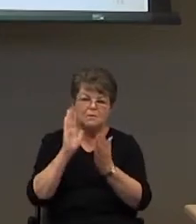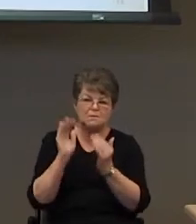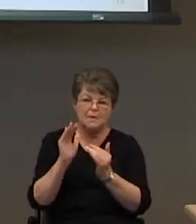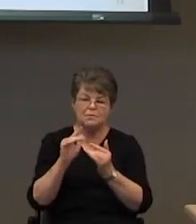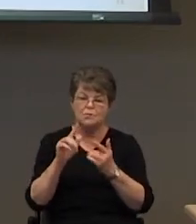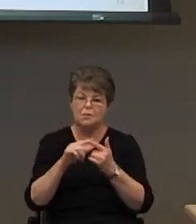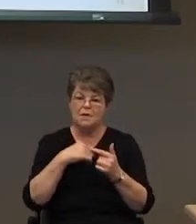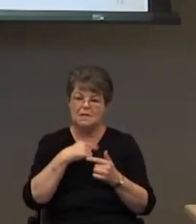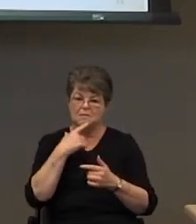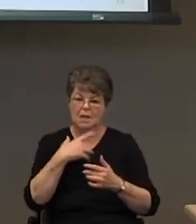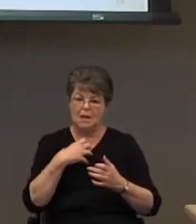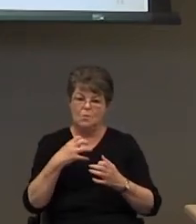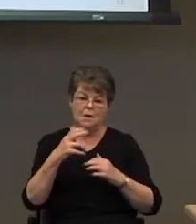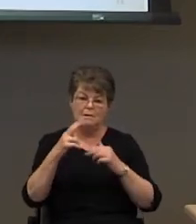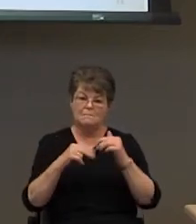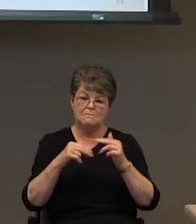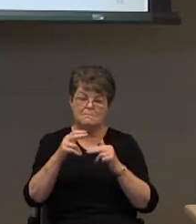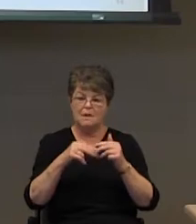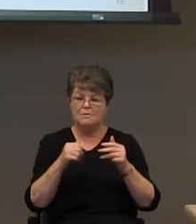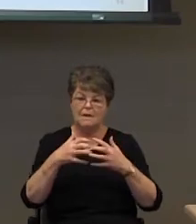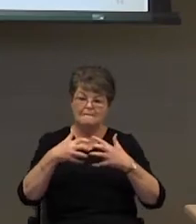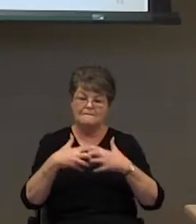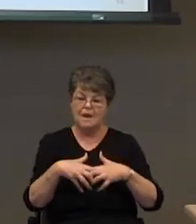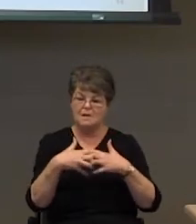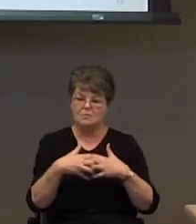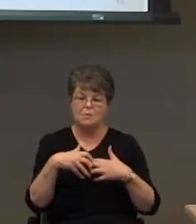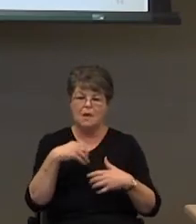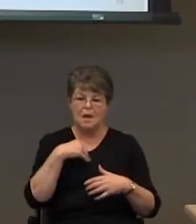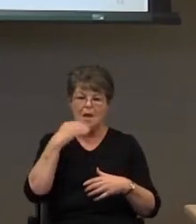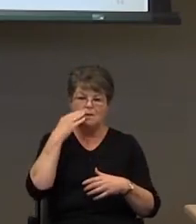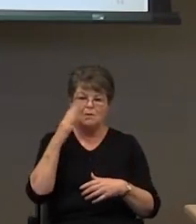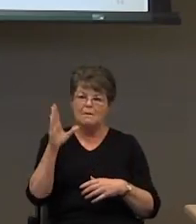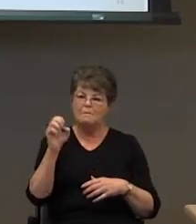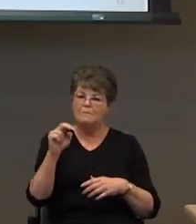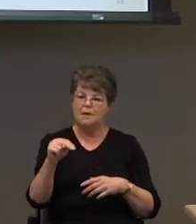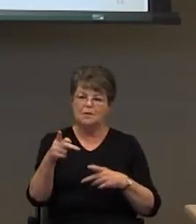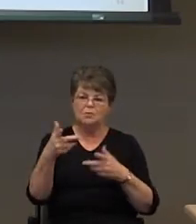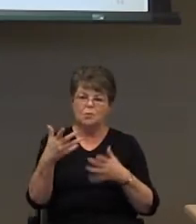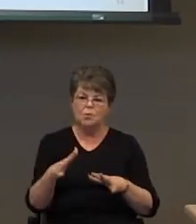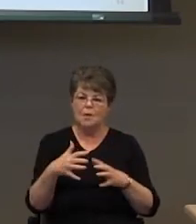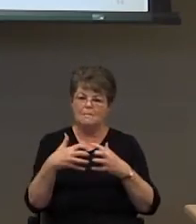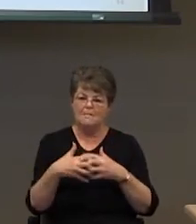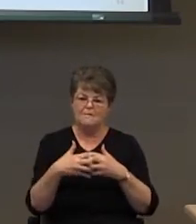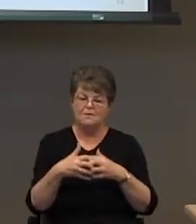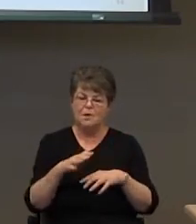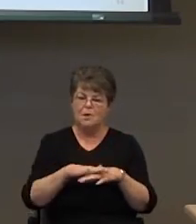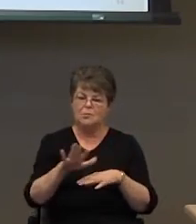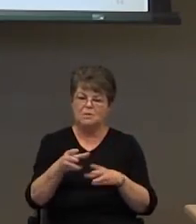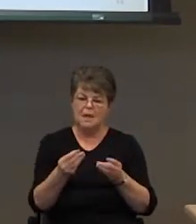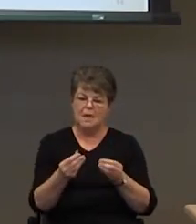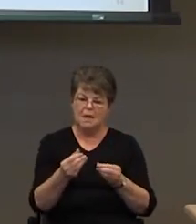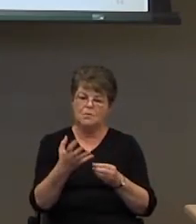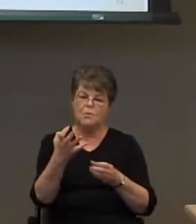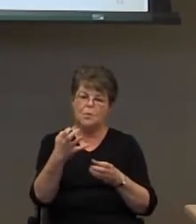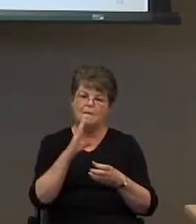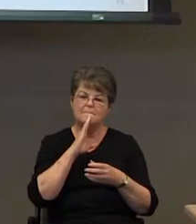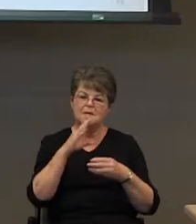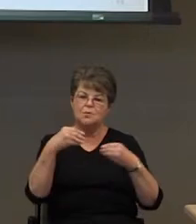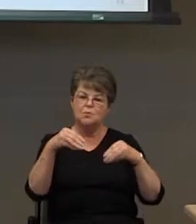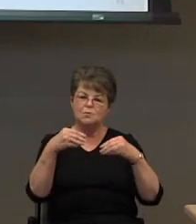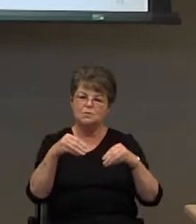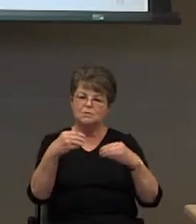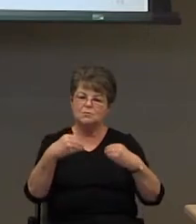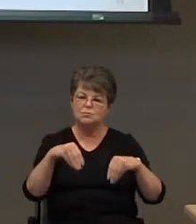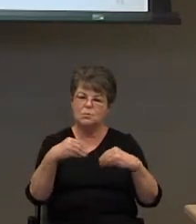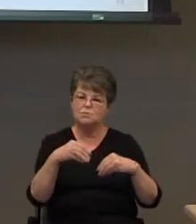I come in and say, I want to build a widget factory, I know that Ben doesn't want manufacturing on his land. He wants it to be retail. So I know not